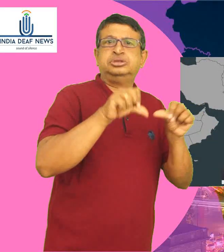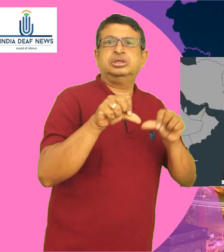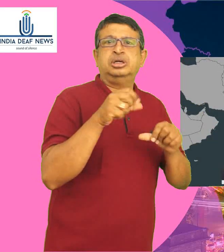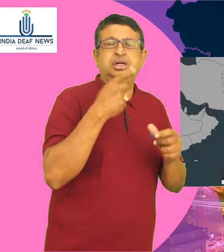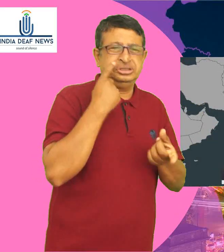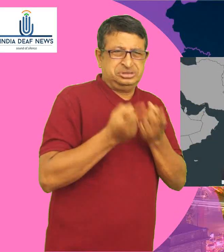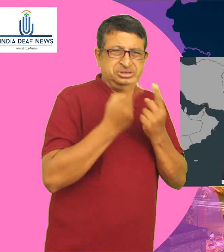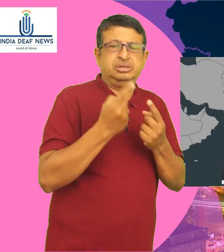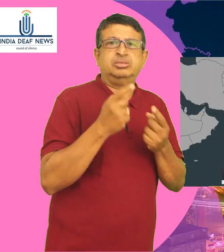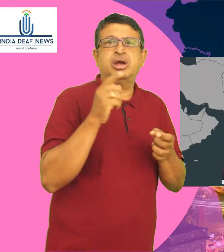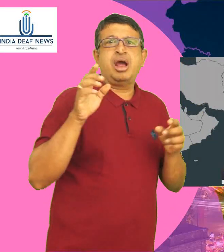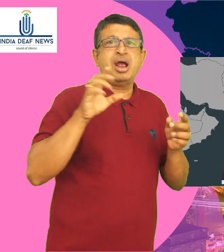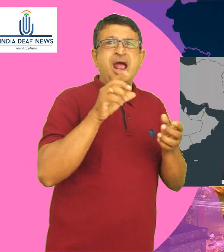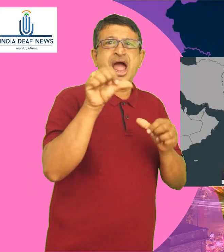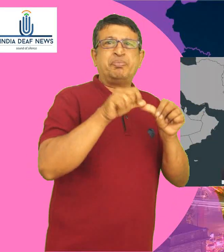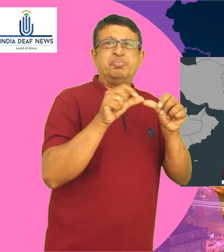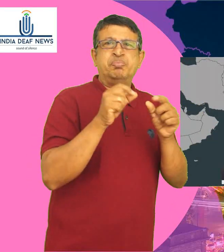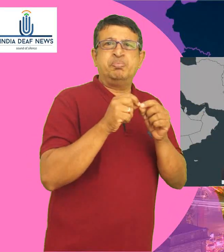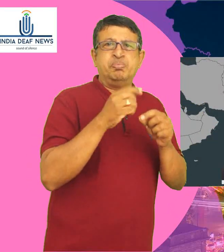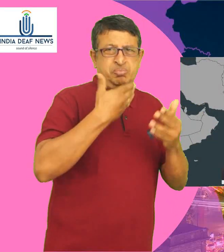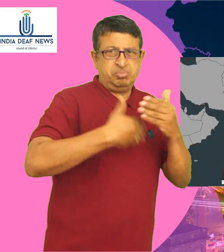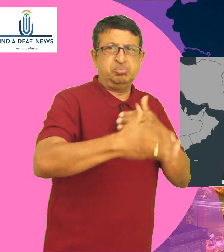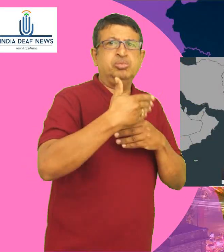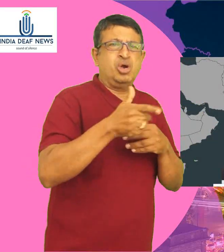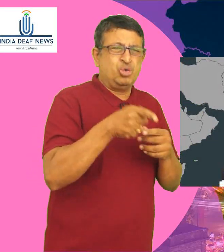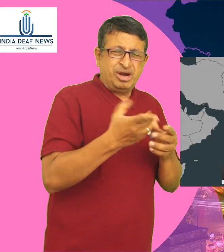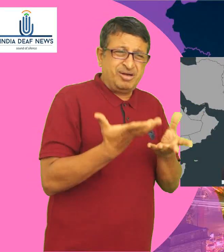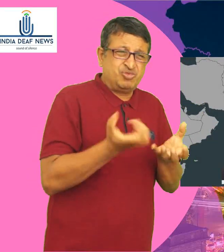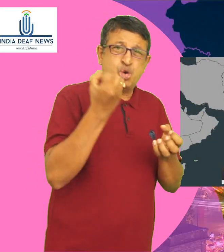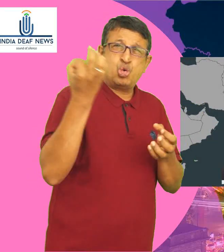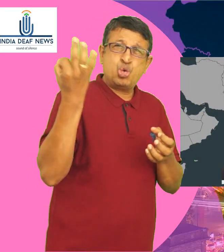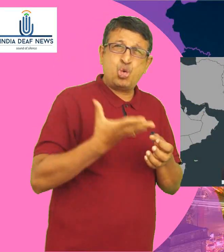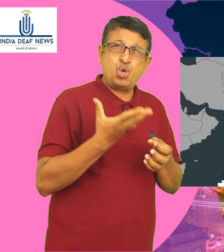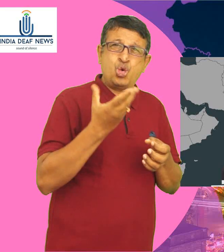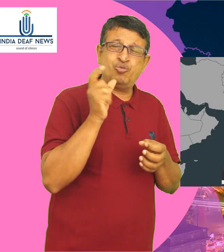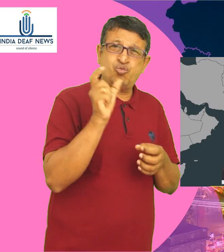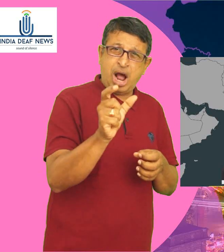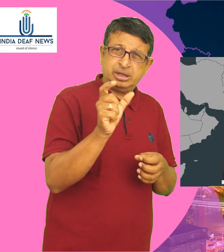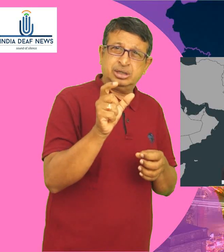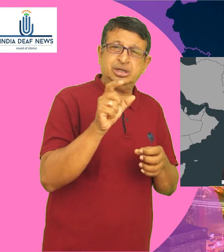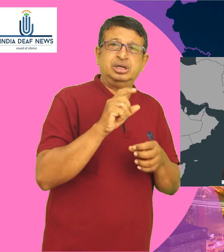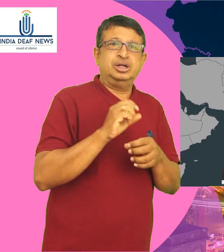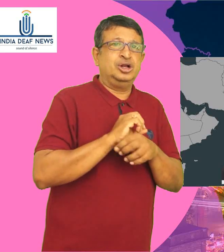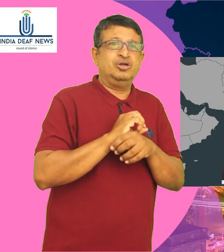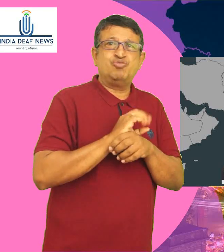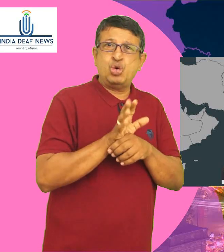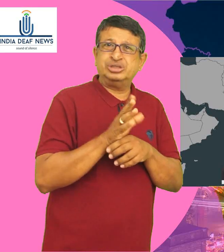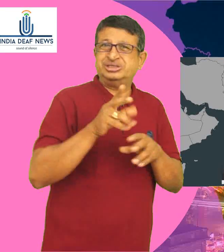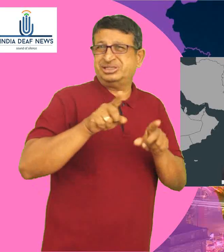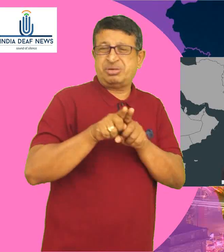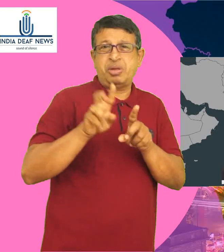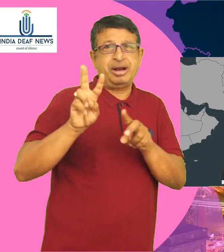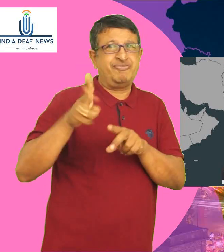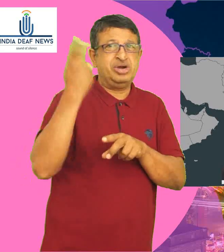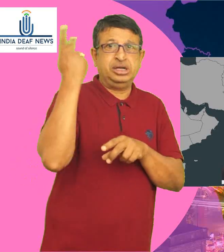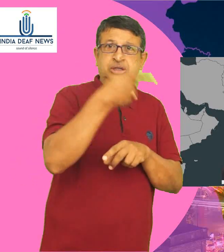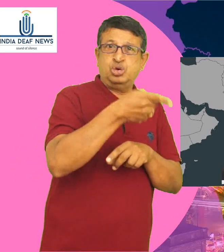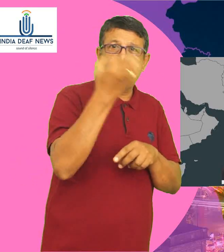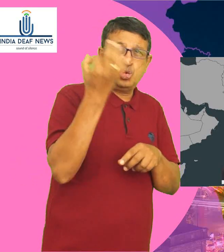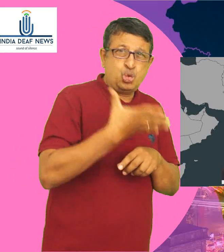have reported cases of bird flu. Crows have been infected in Rajasthan. At least 625 birds have died so far.